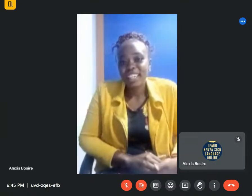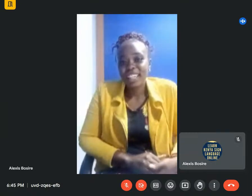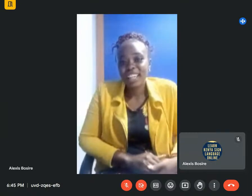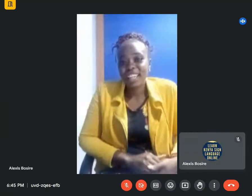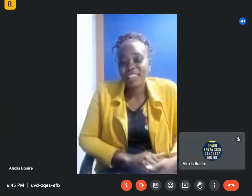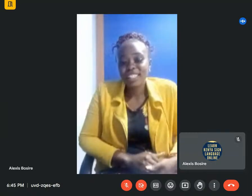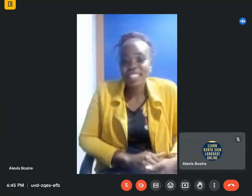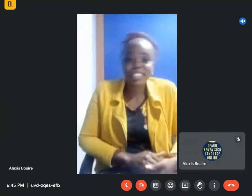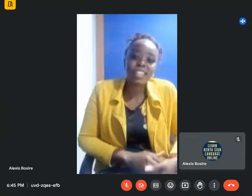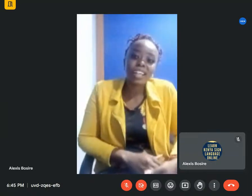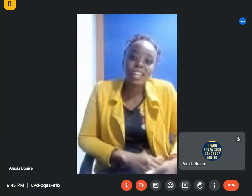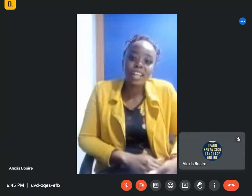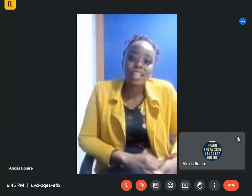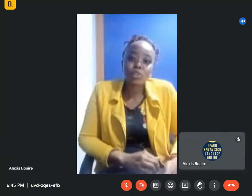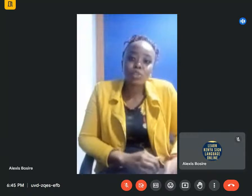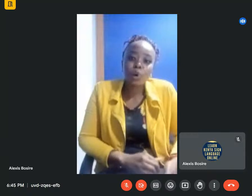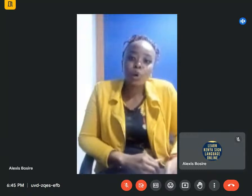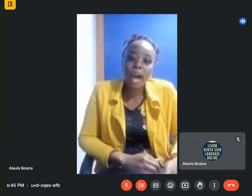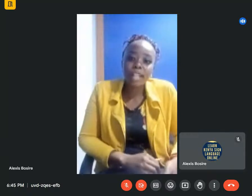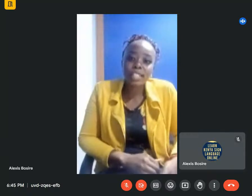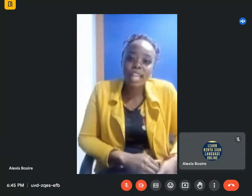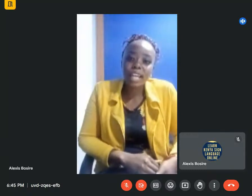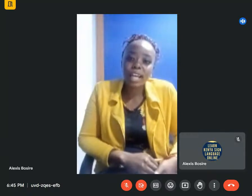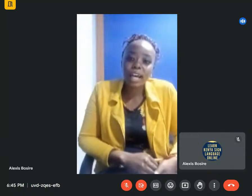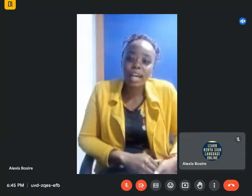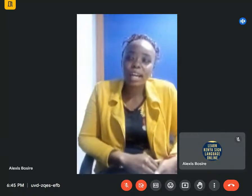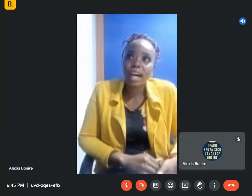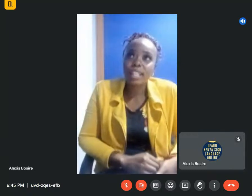Any other question? So I'll send